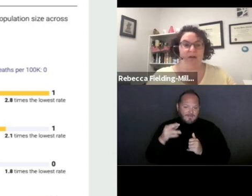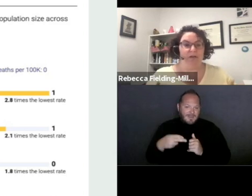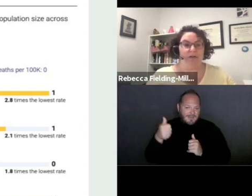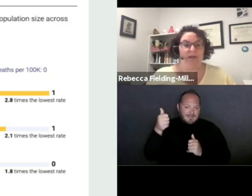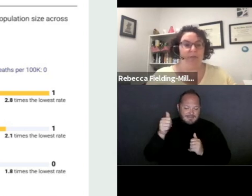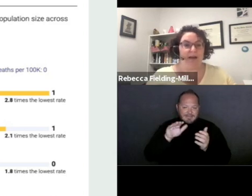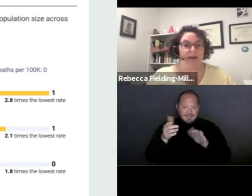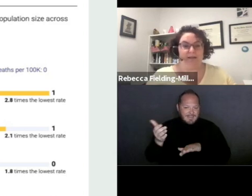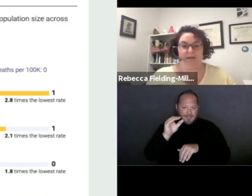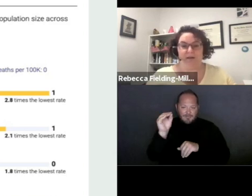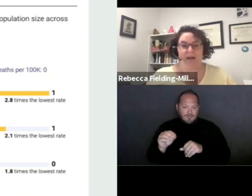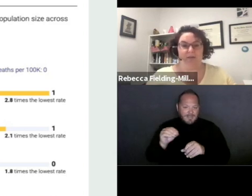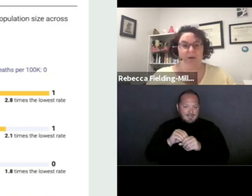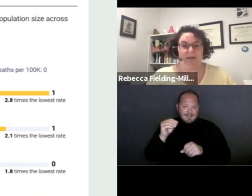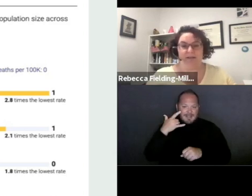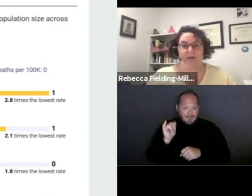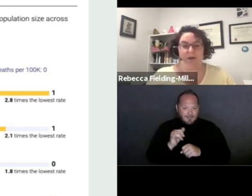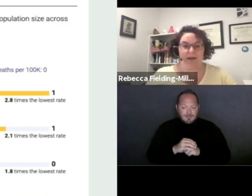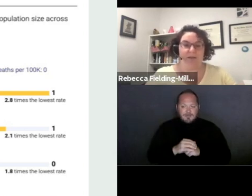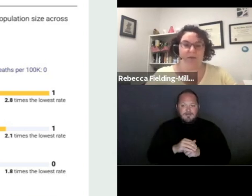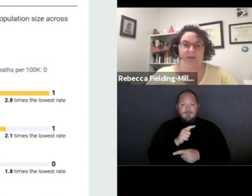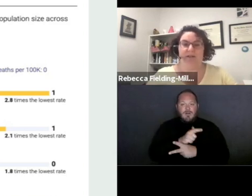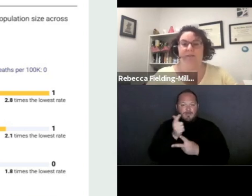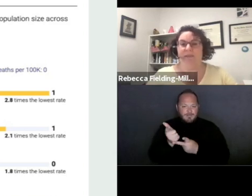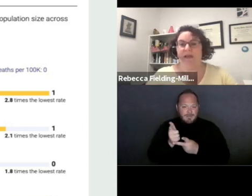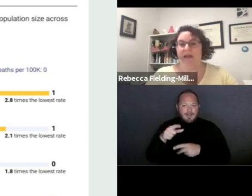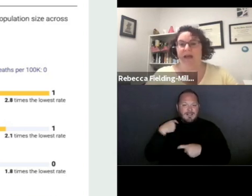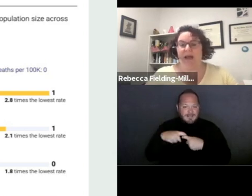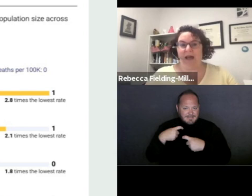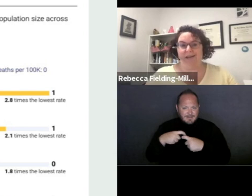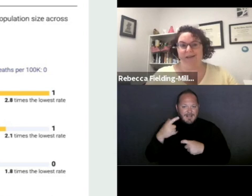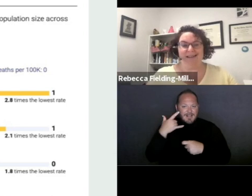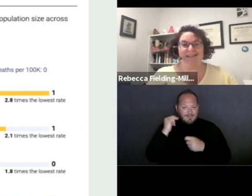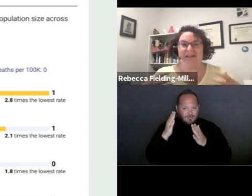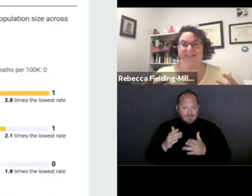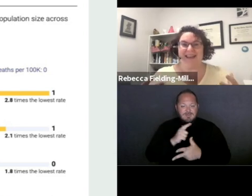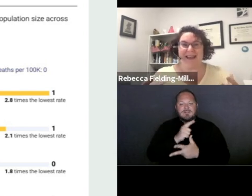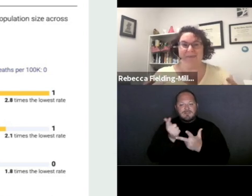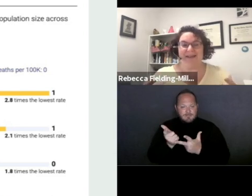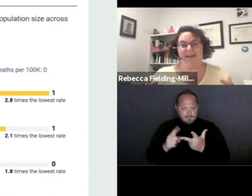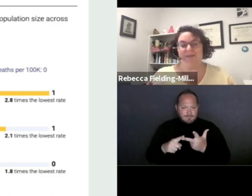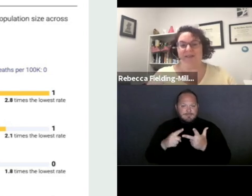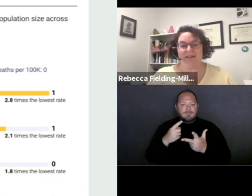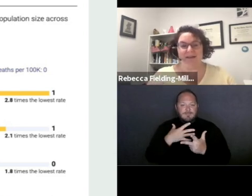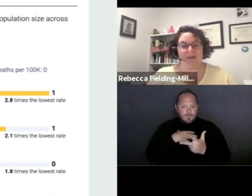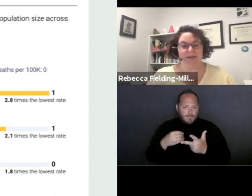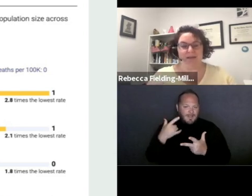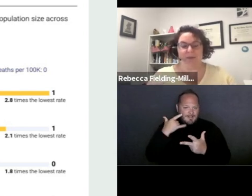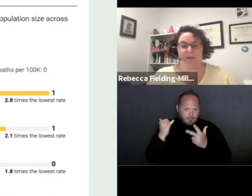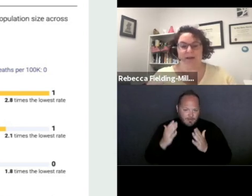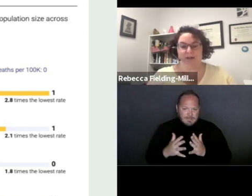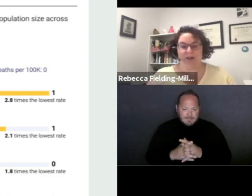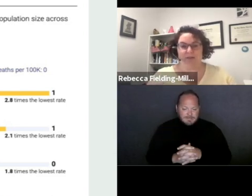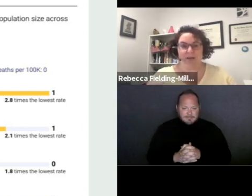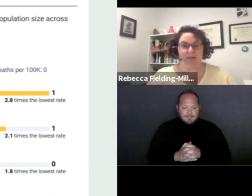California, followed by Latino Californians and then white Californians. And these are the same differences that we see